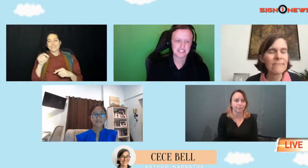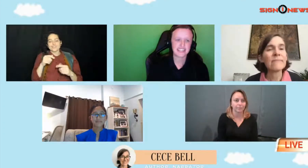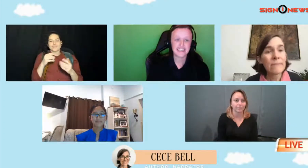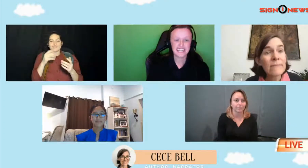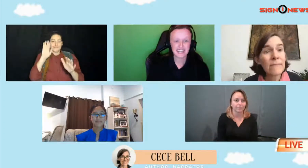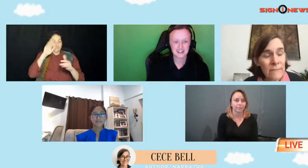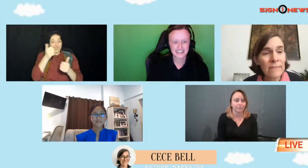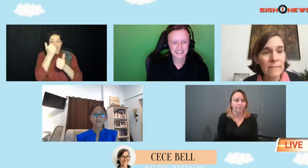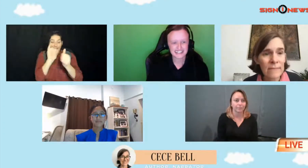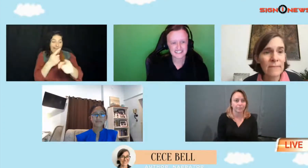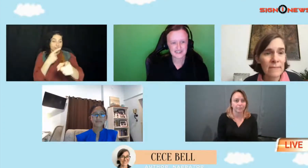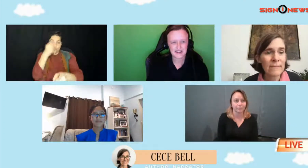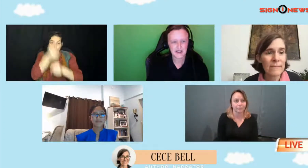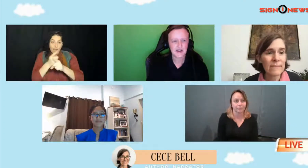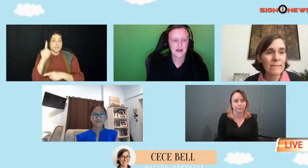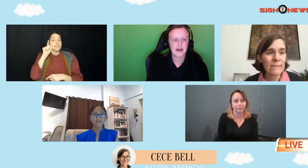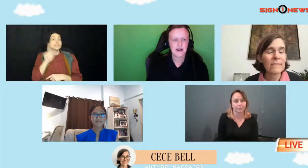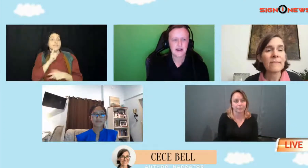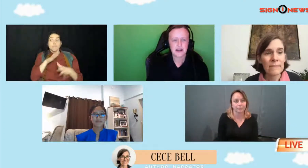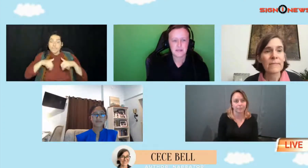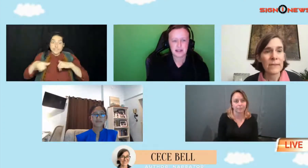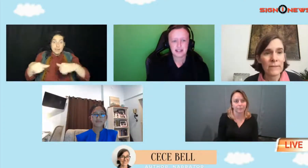preferred using hearing aids.